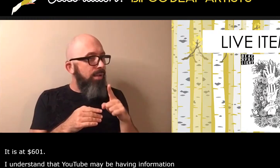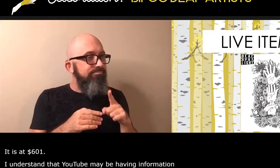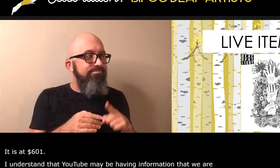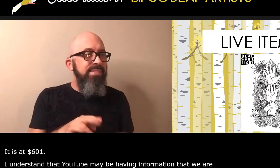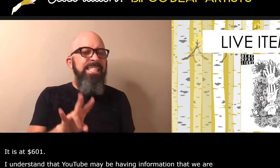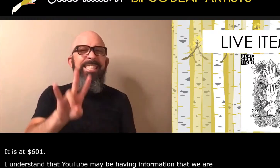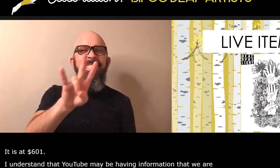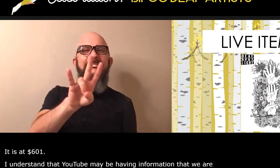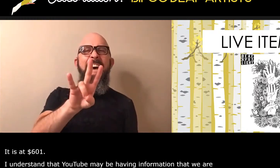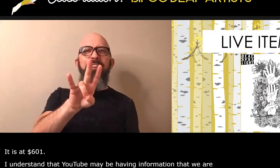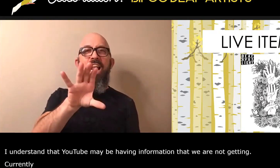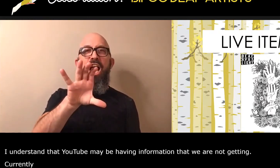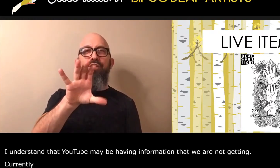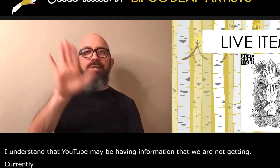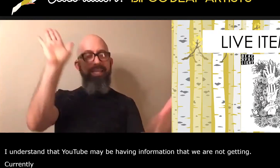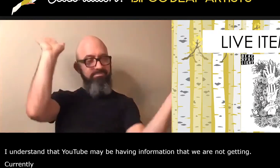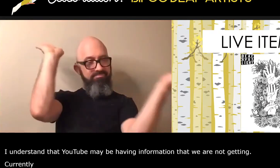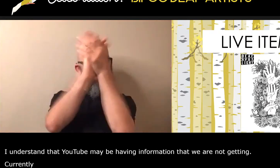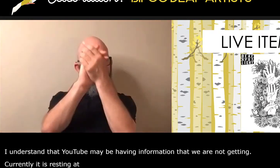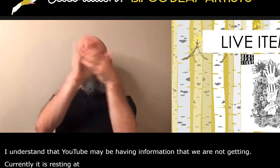at $601.